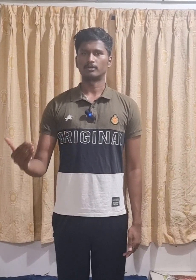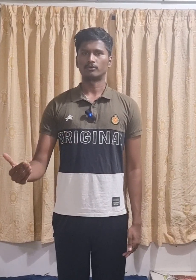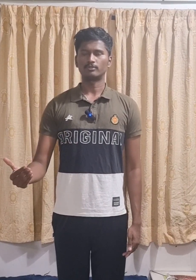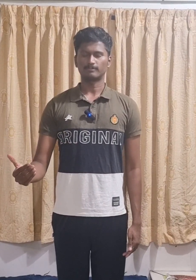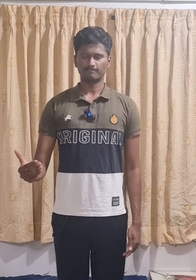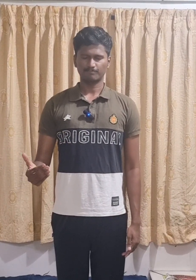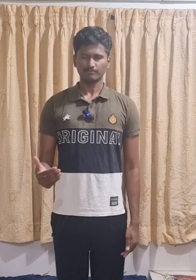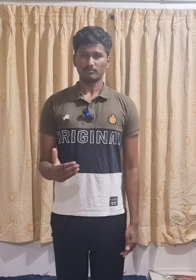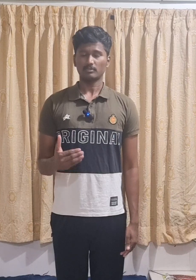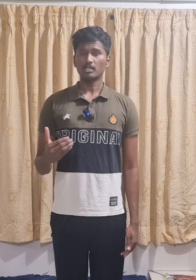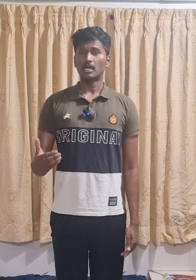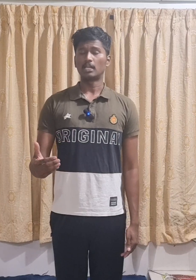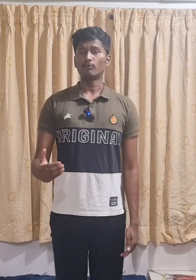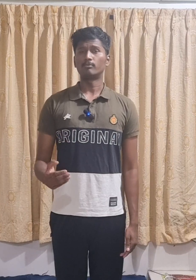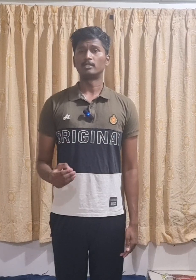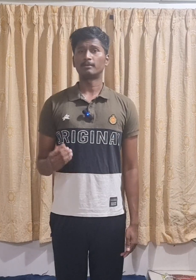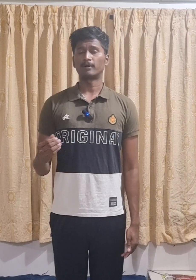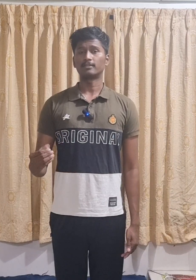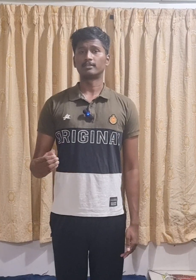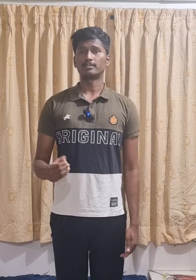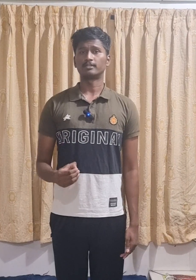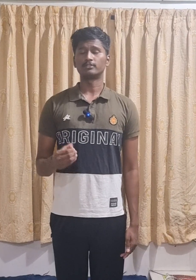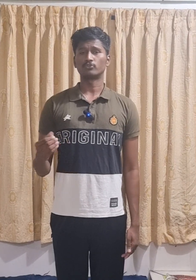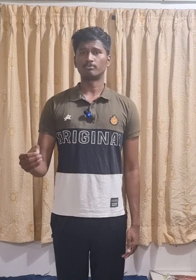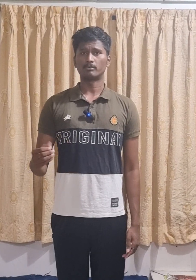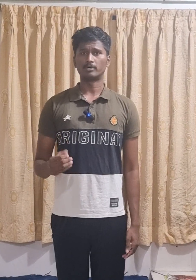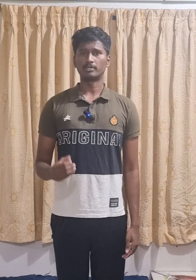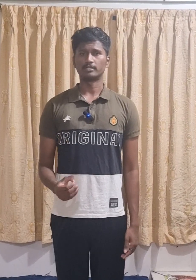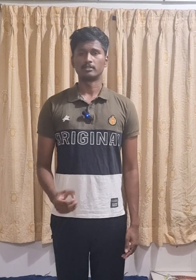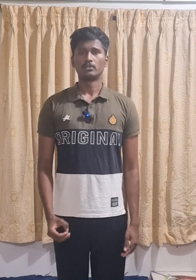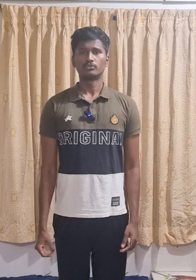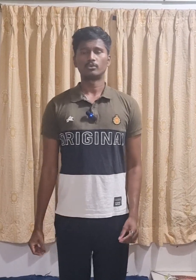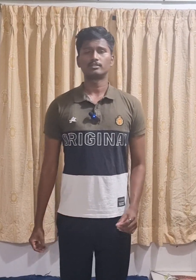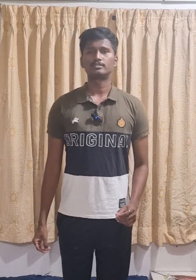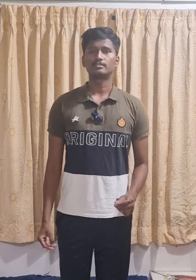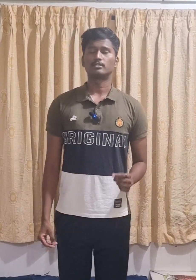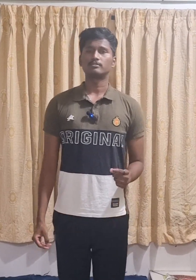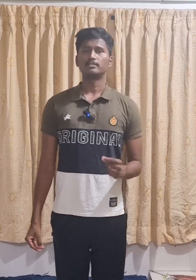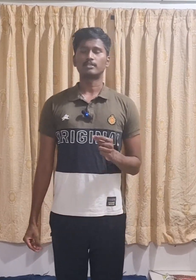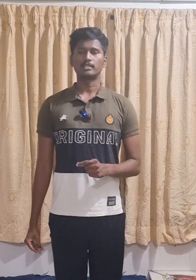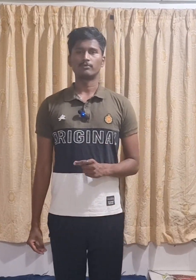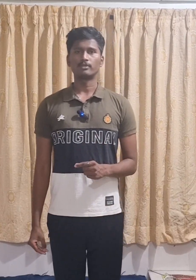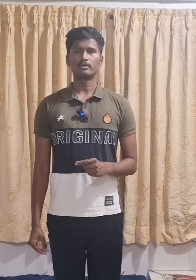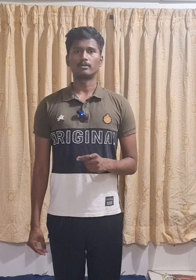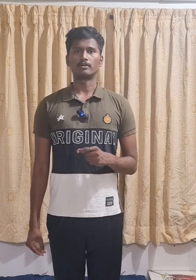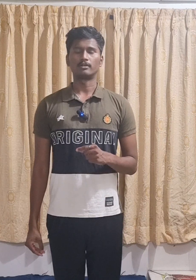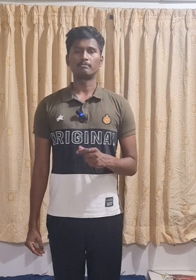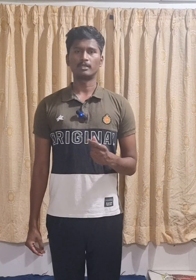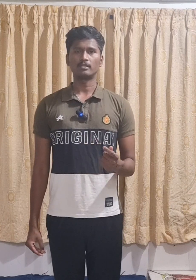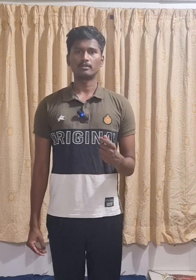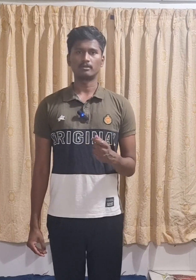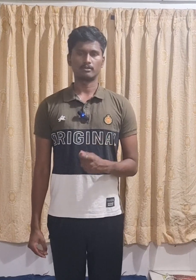don't allow multipath inheritance to implement in it. So let's discuss each and every remaining types